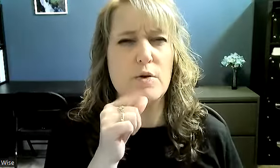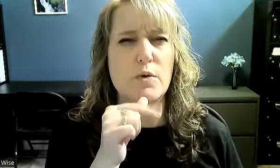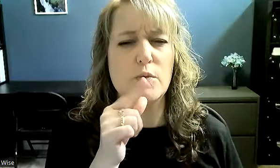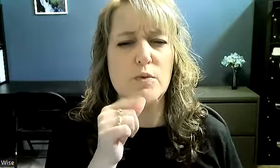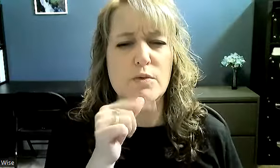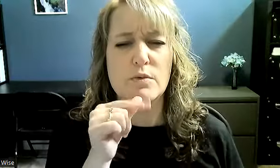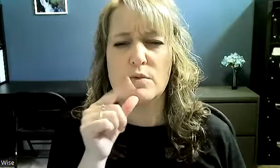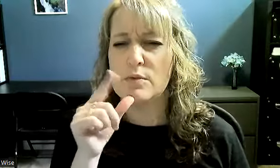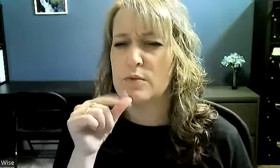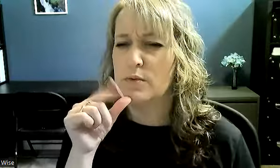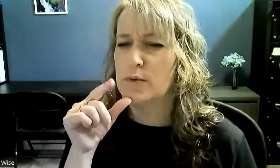who. Who.